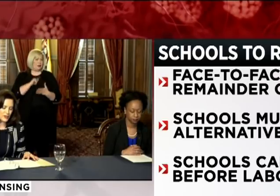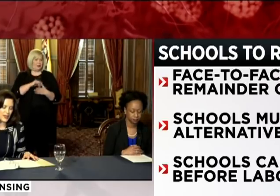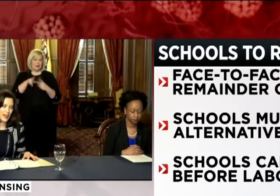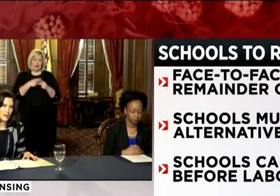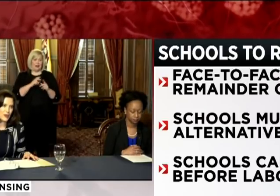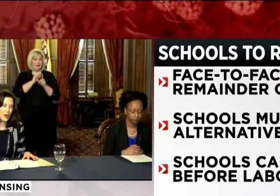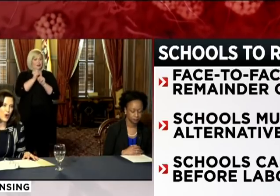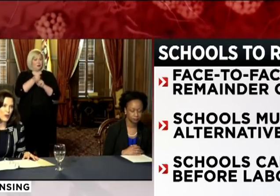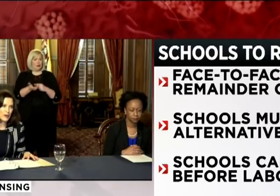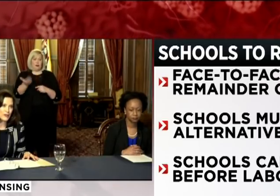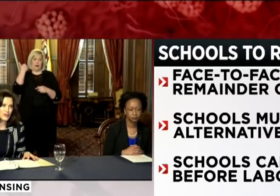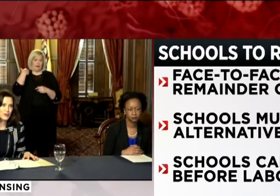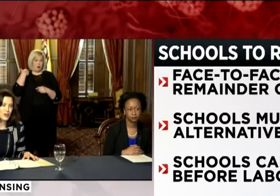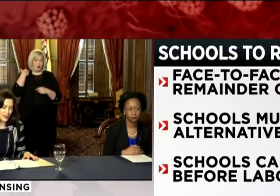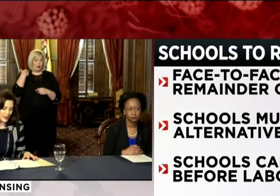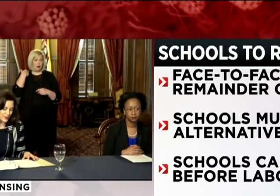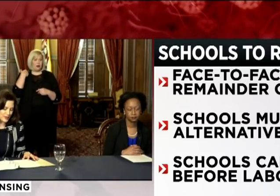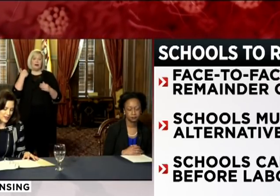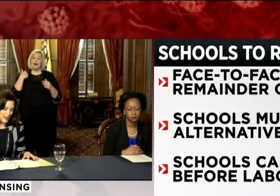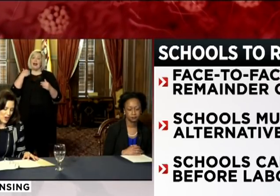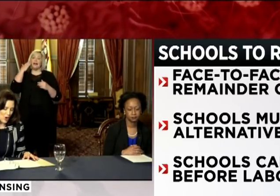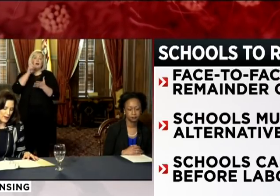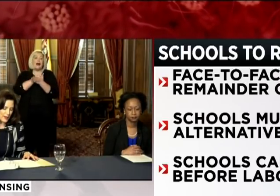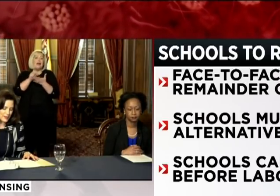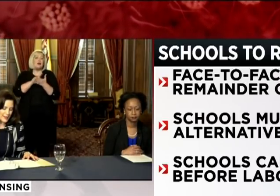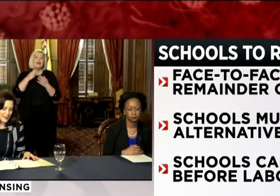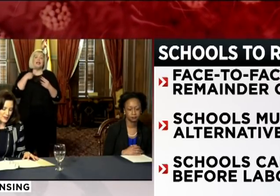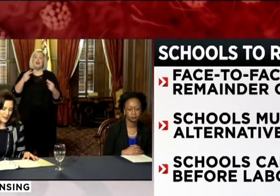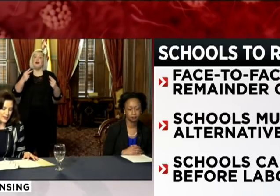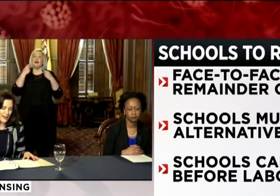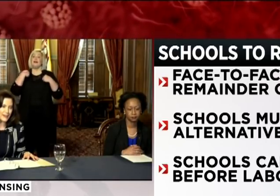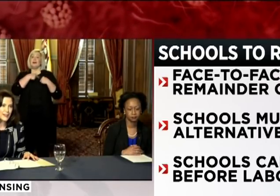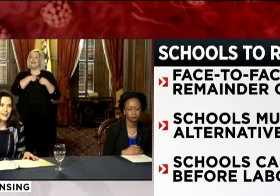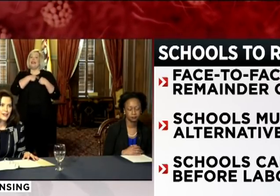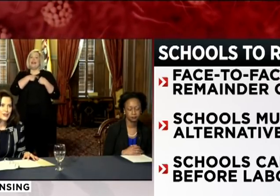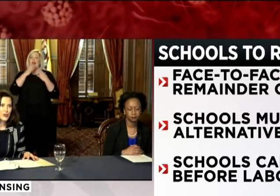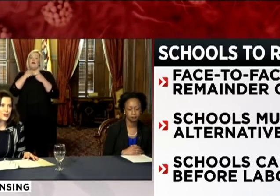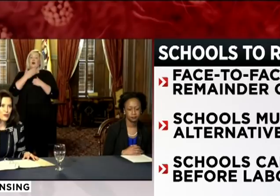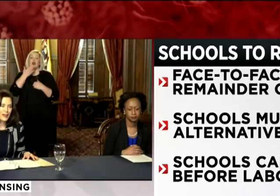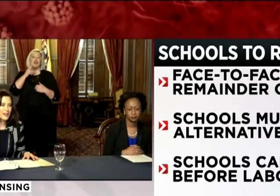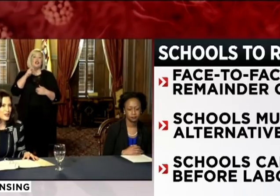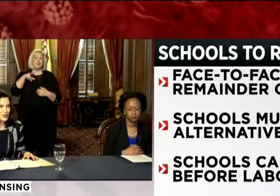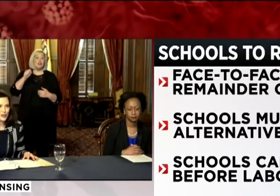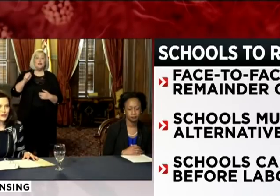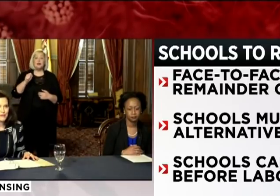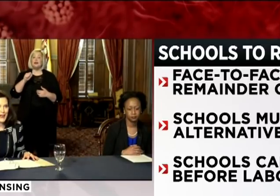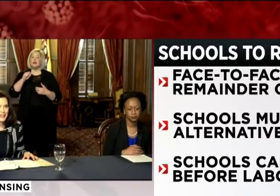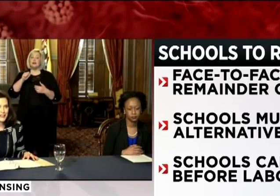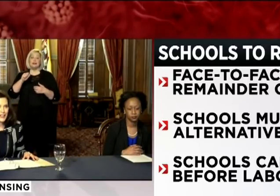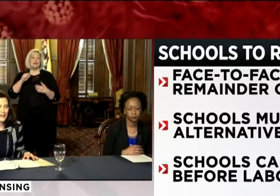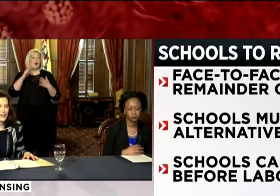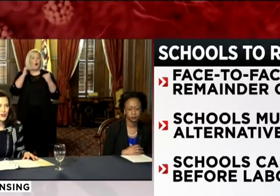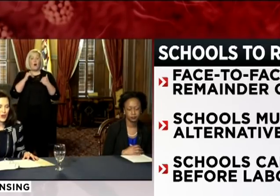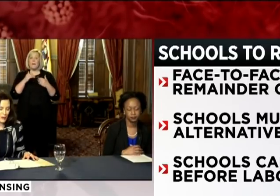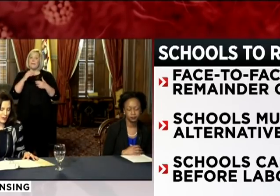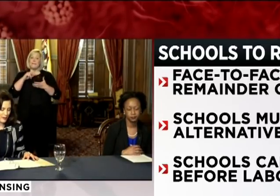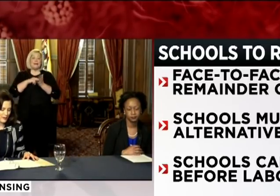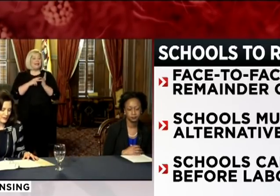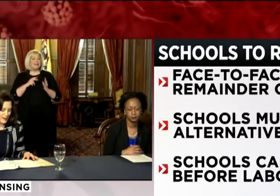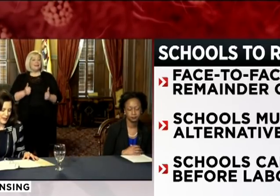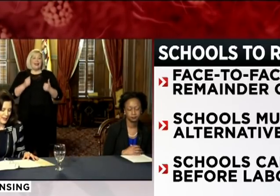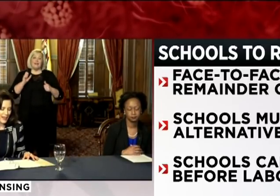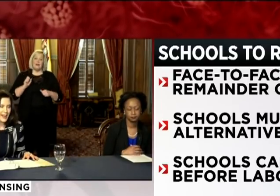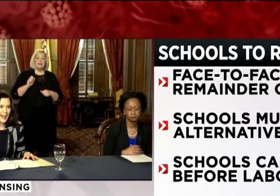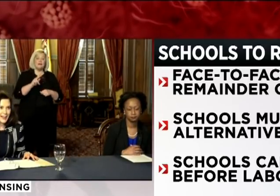many of you tune in every week hoping for some good news, hoping I'll say something that shows we're ready to turn back to life as